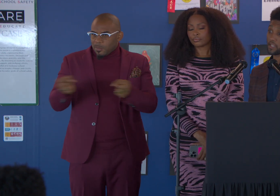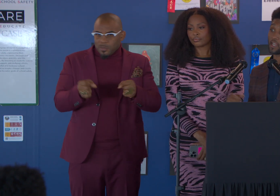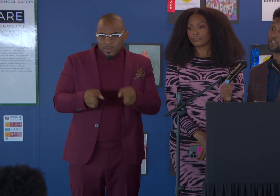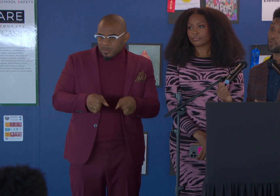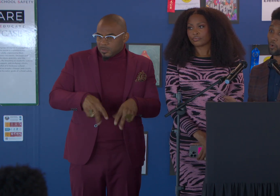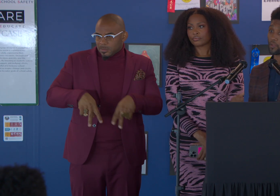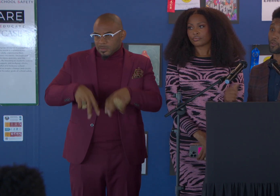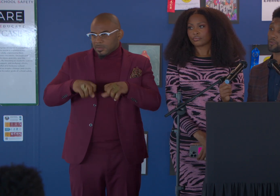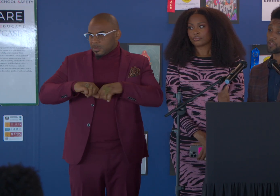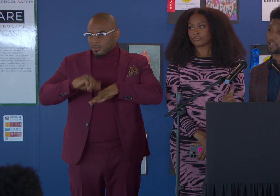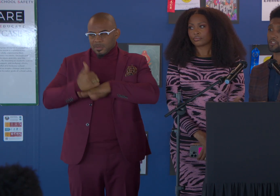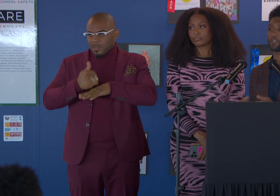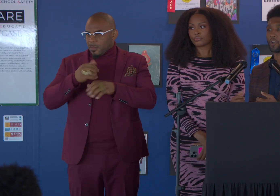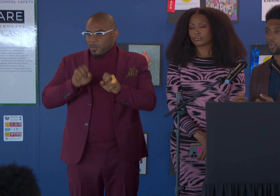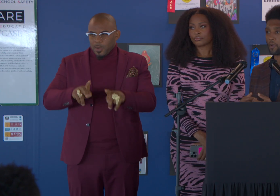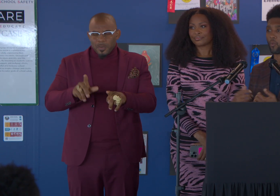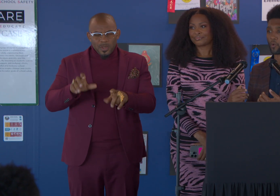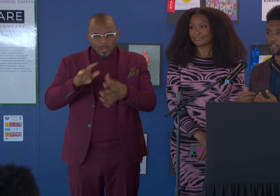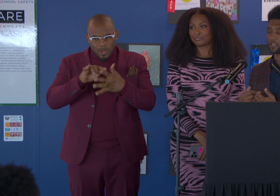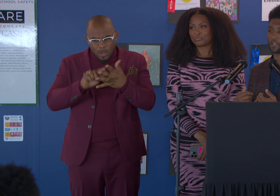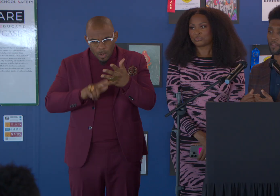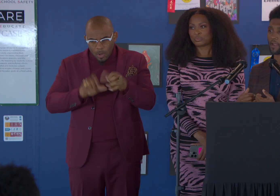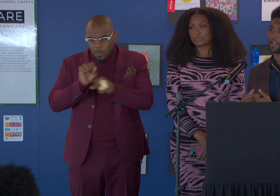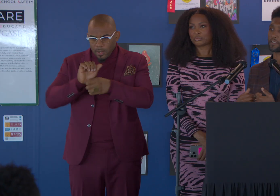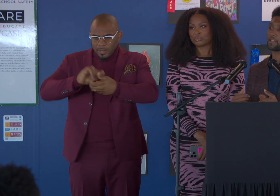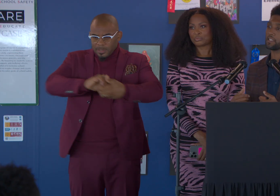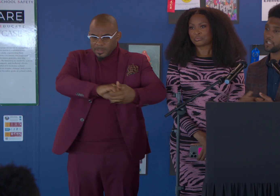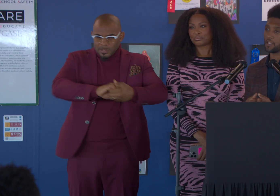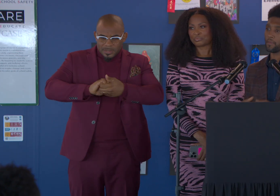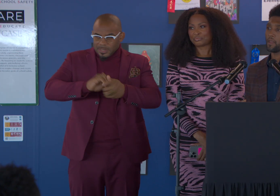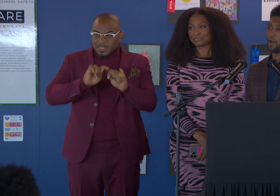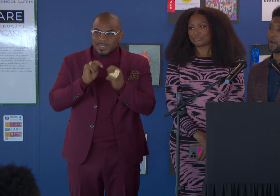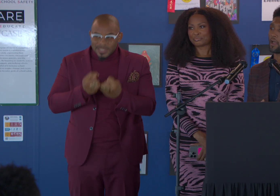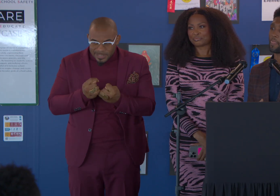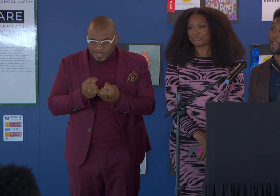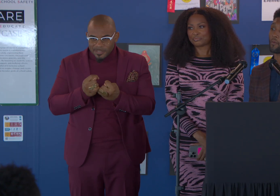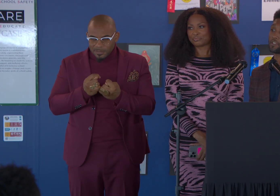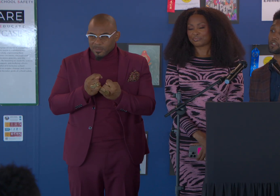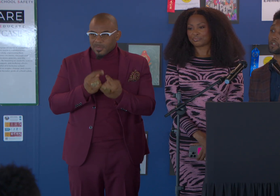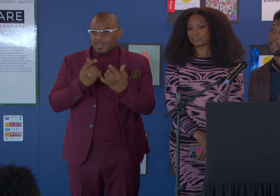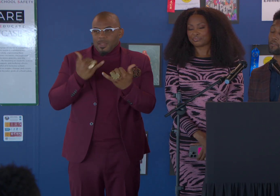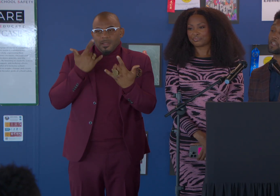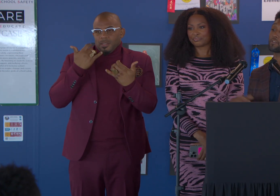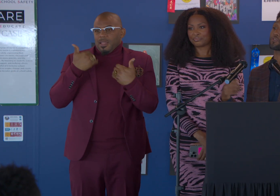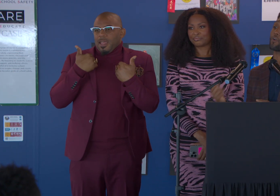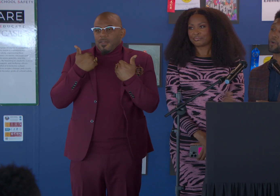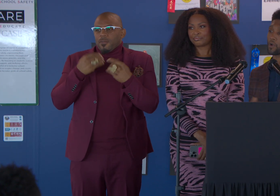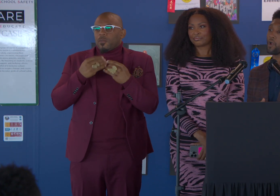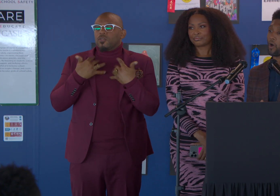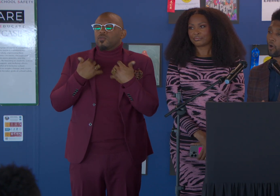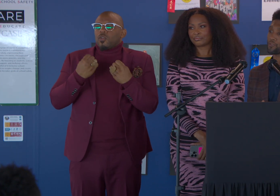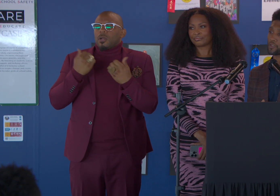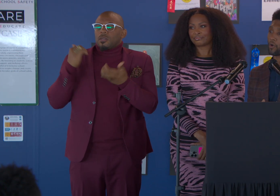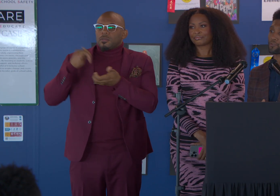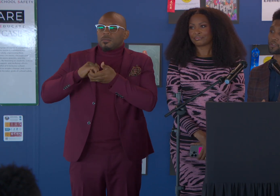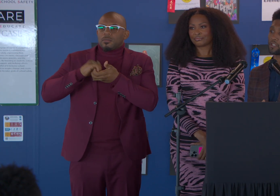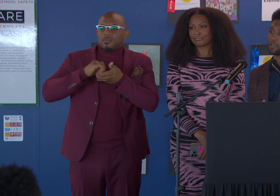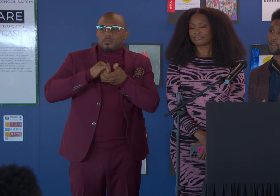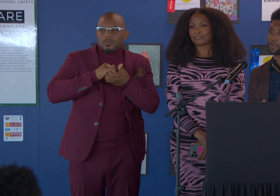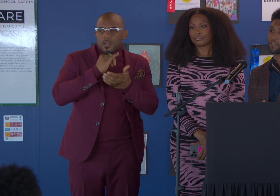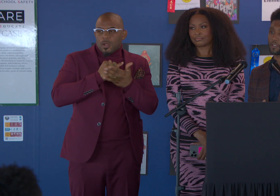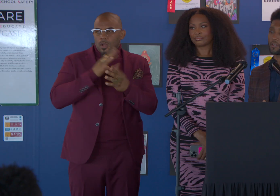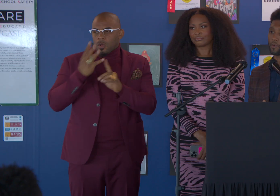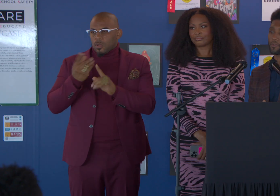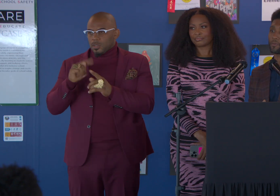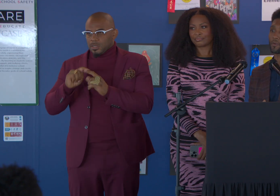permits, they can't do all of those things. You're talking about working together as a team, and now we're just going to have an even stronger arts and culture team